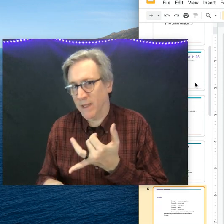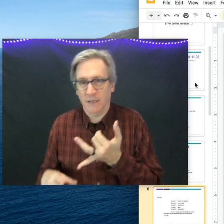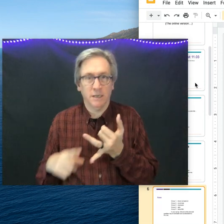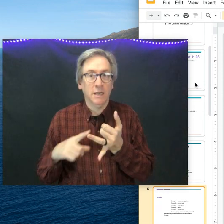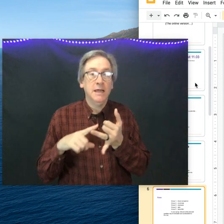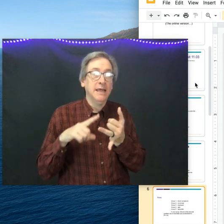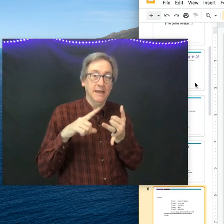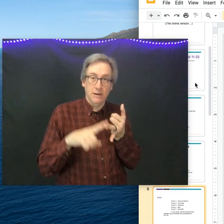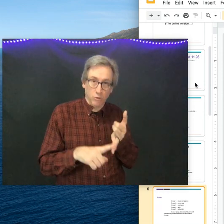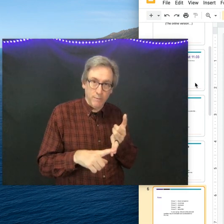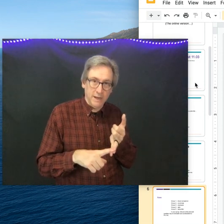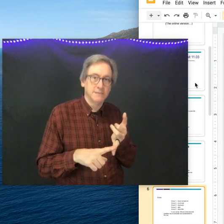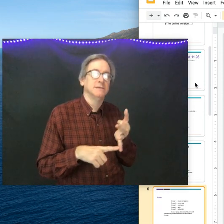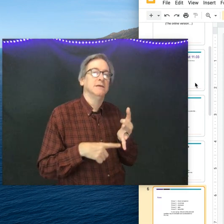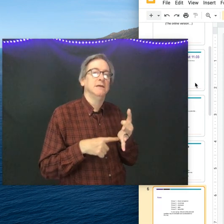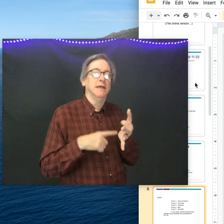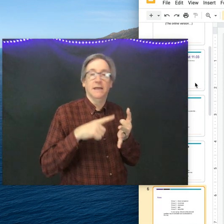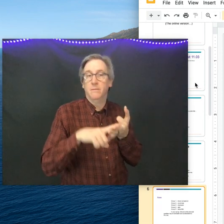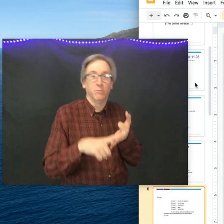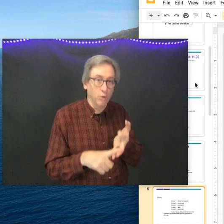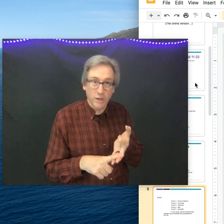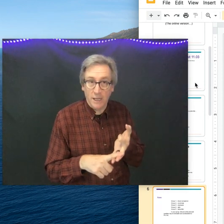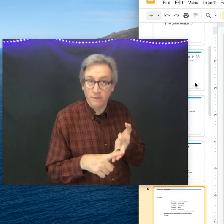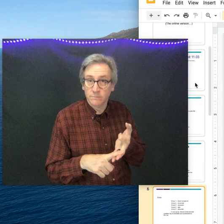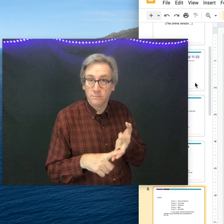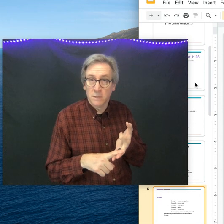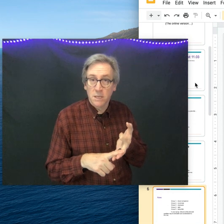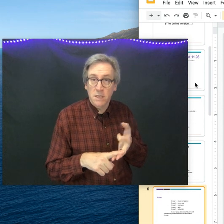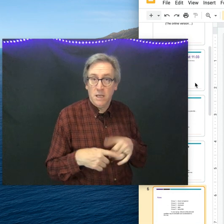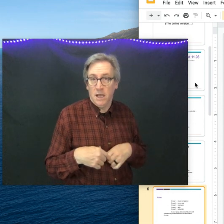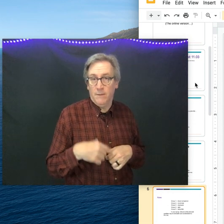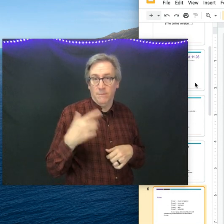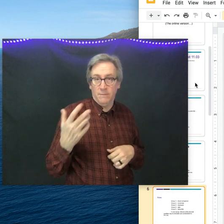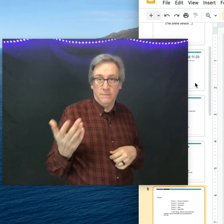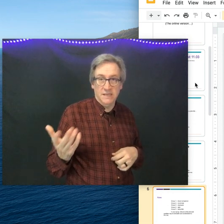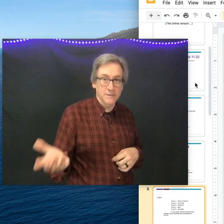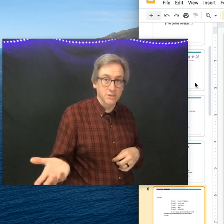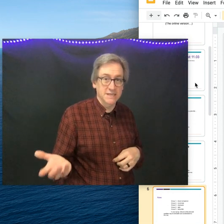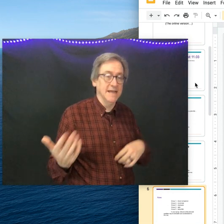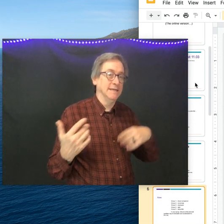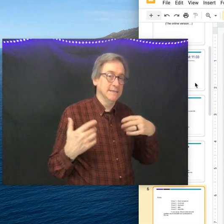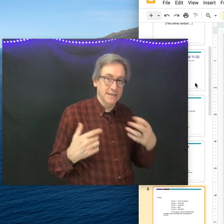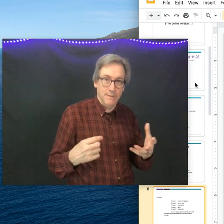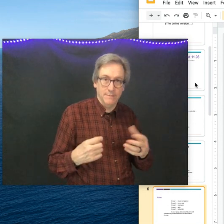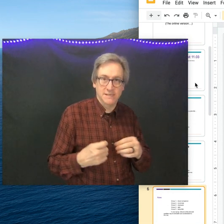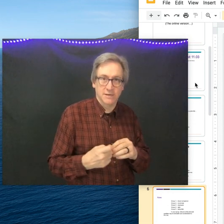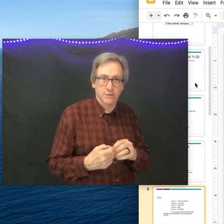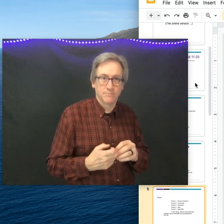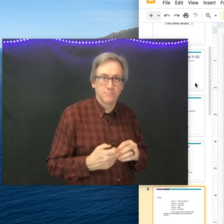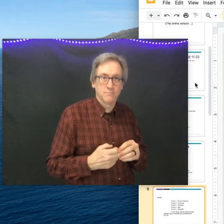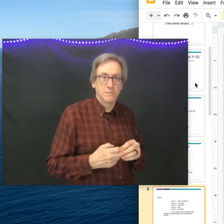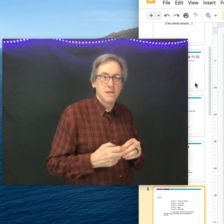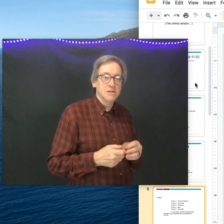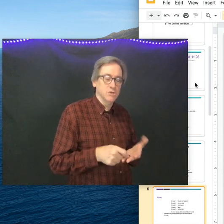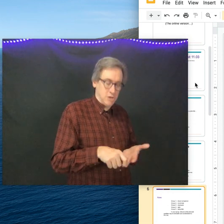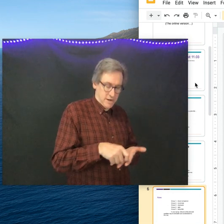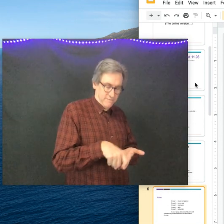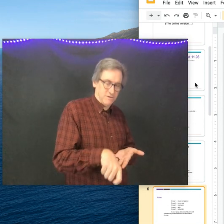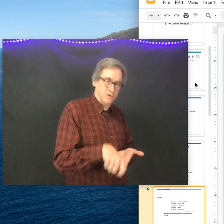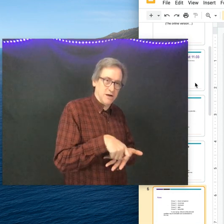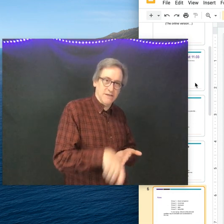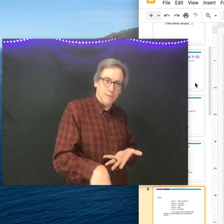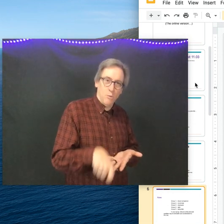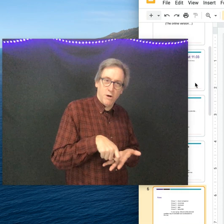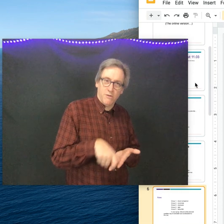travel companion, in a roommate, in an employee, in someone to date, in a babysitter. So kind